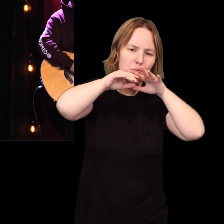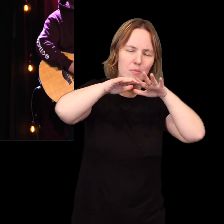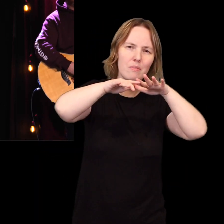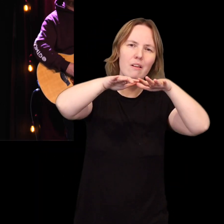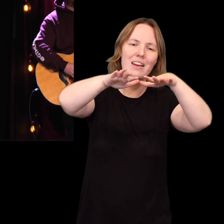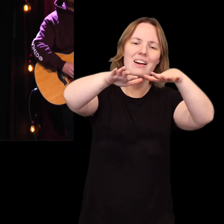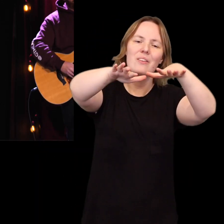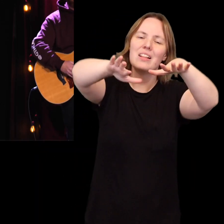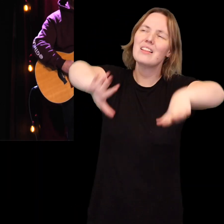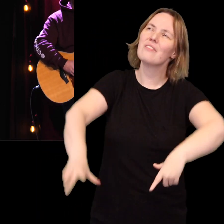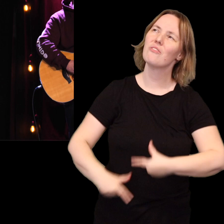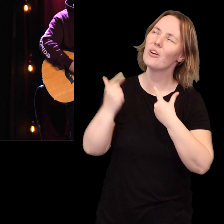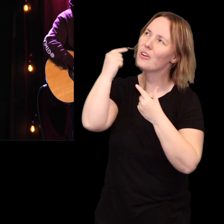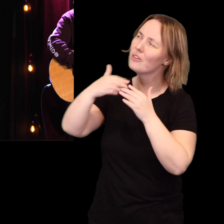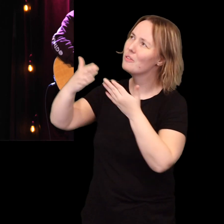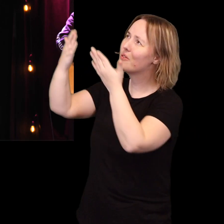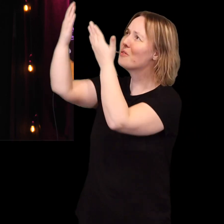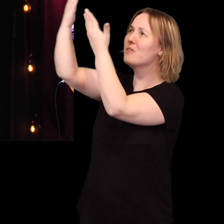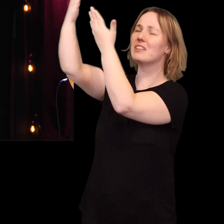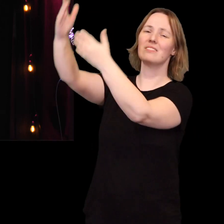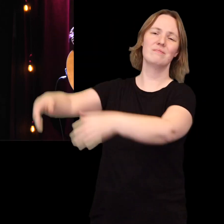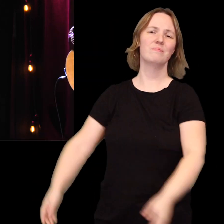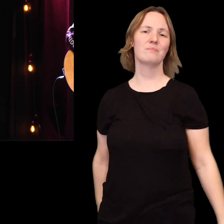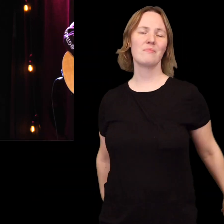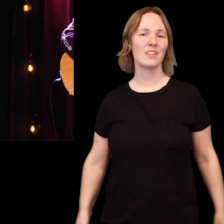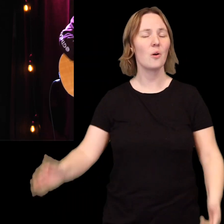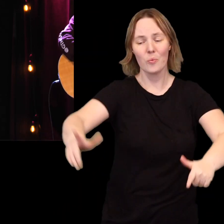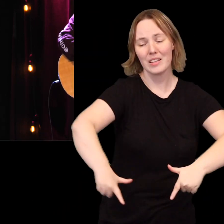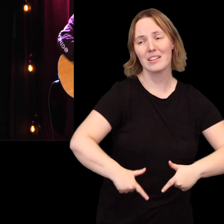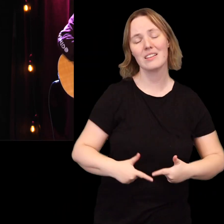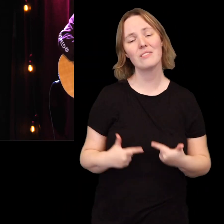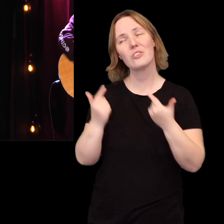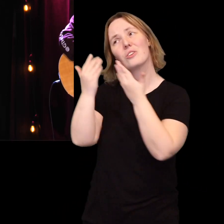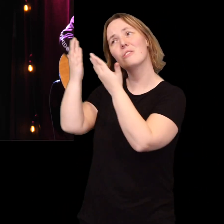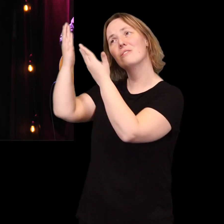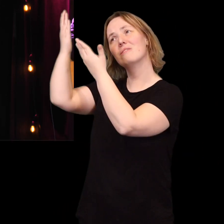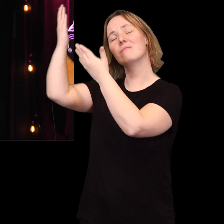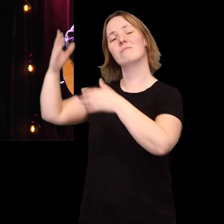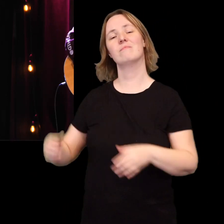Thank you.